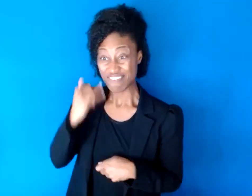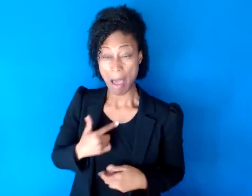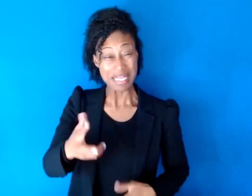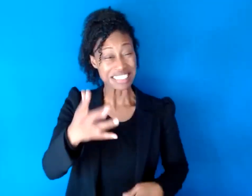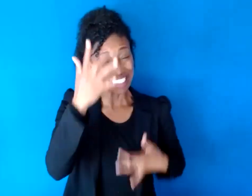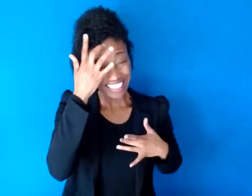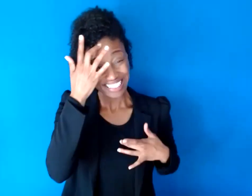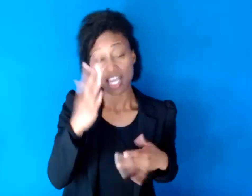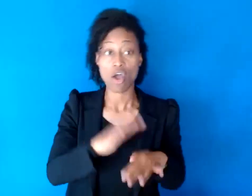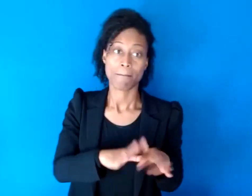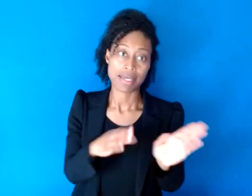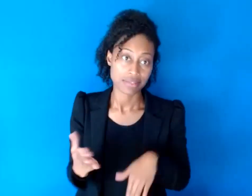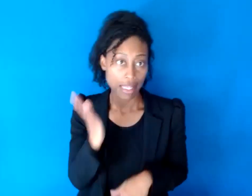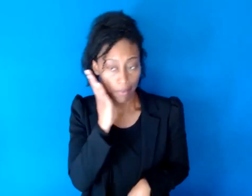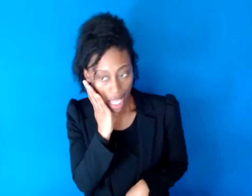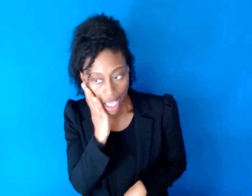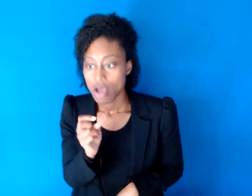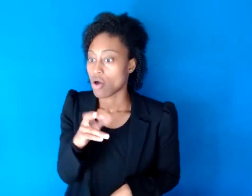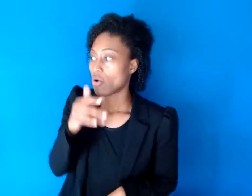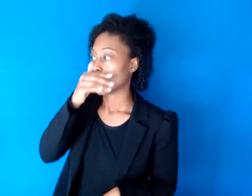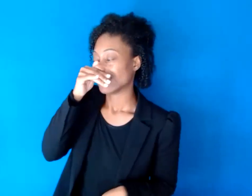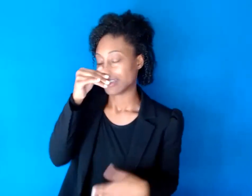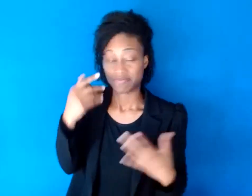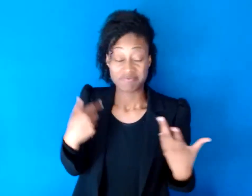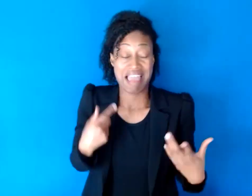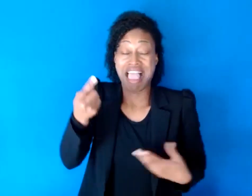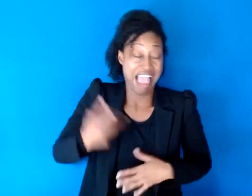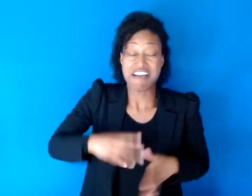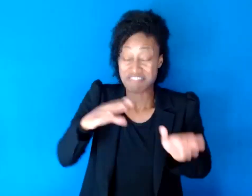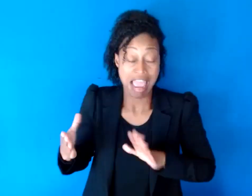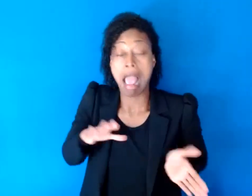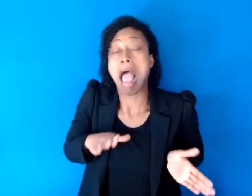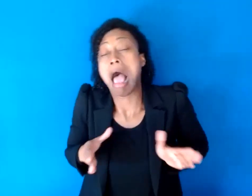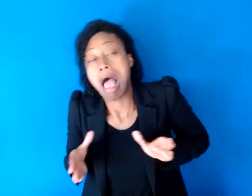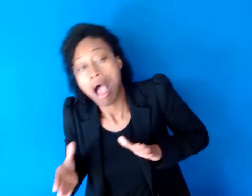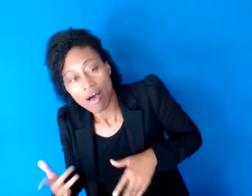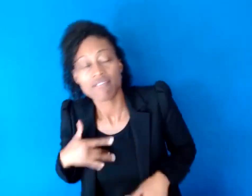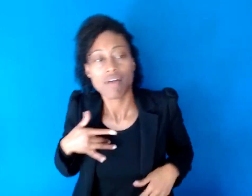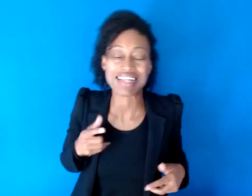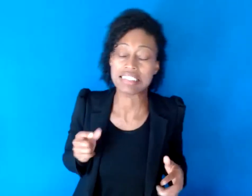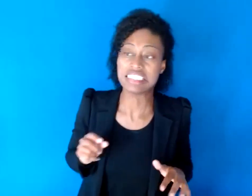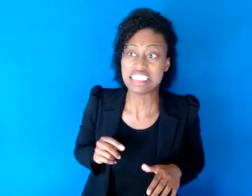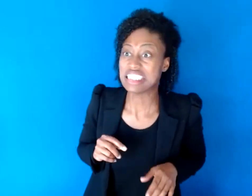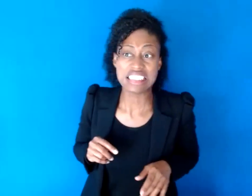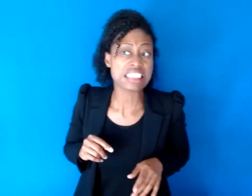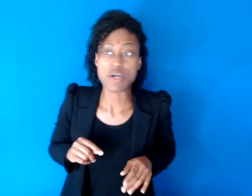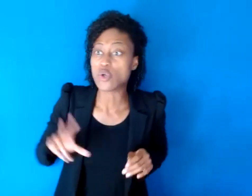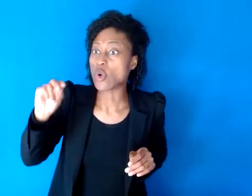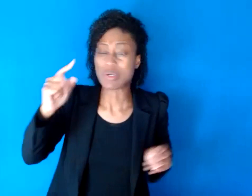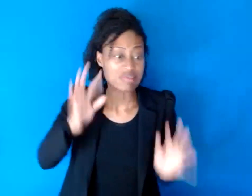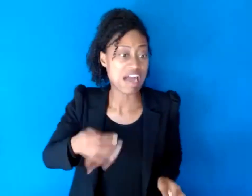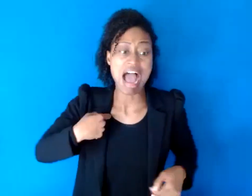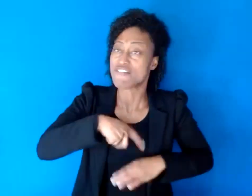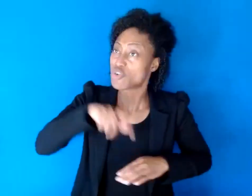my deathbed, or I could be, half dead or something. I'm still going to get up